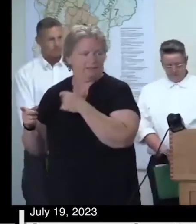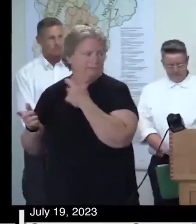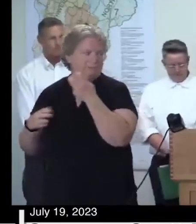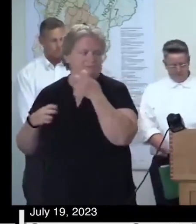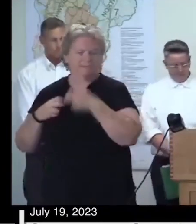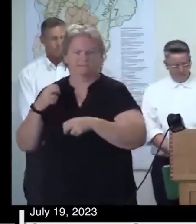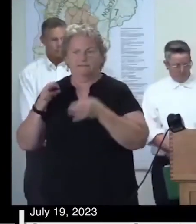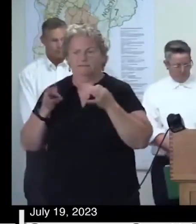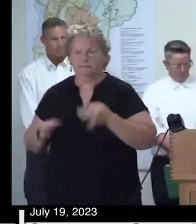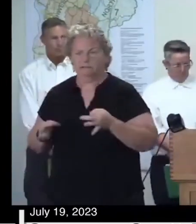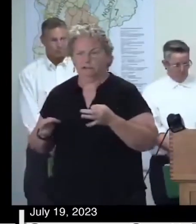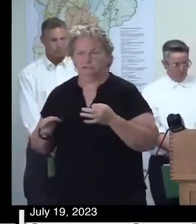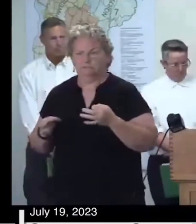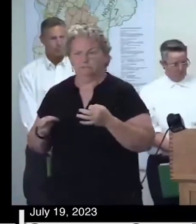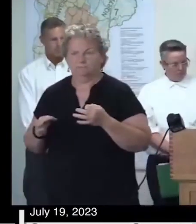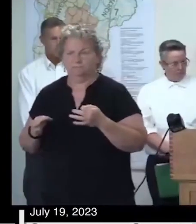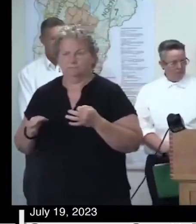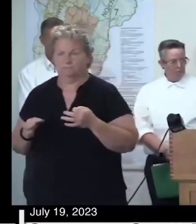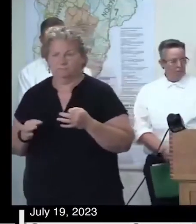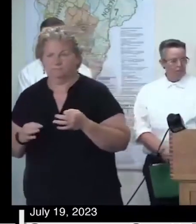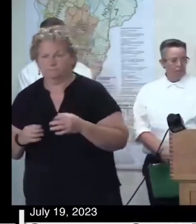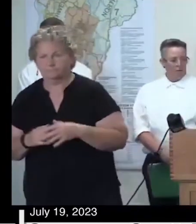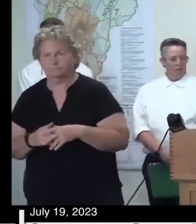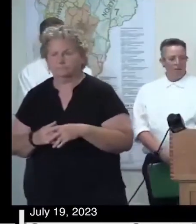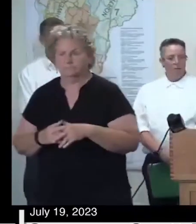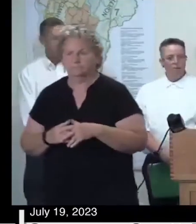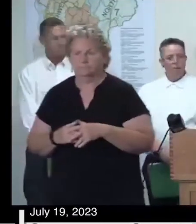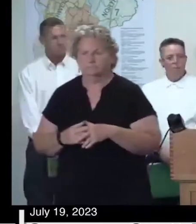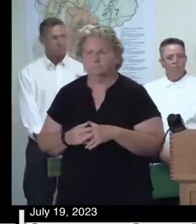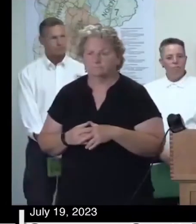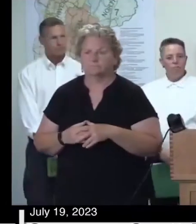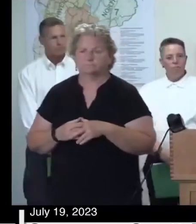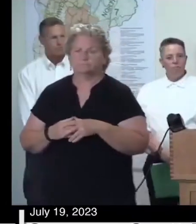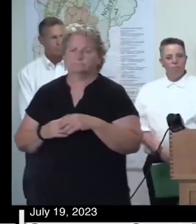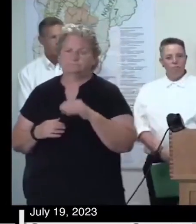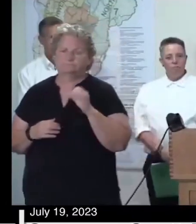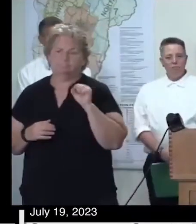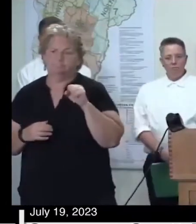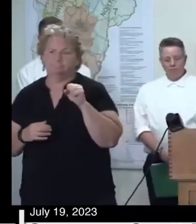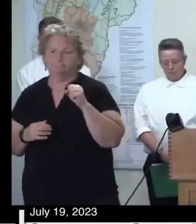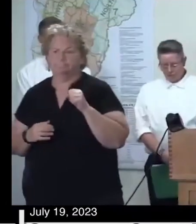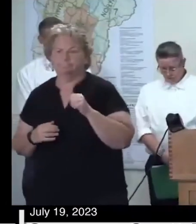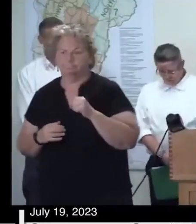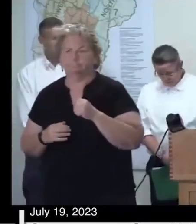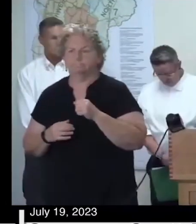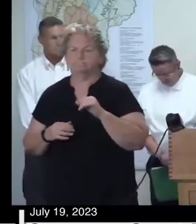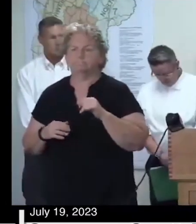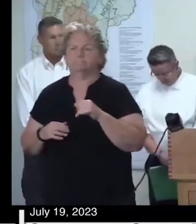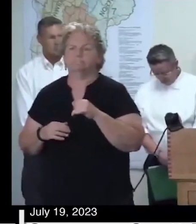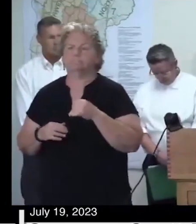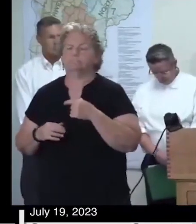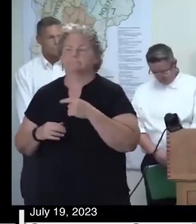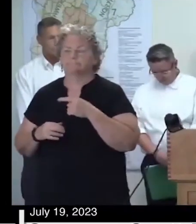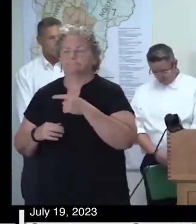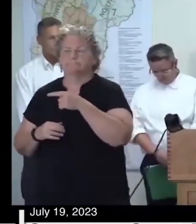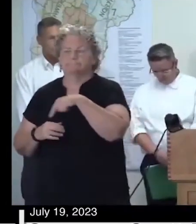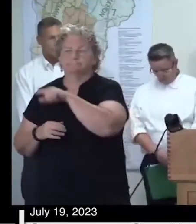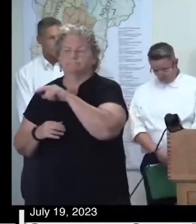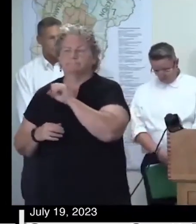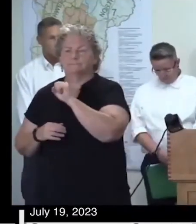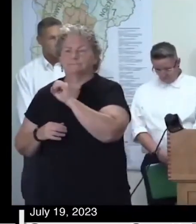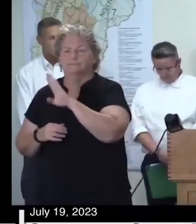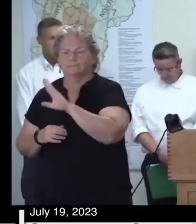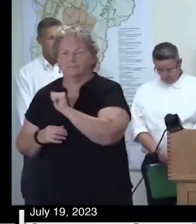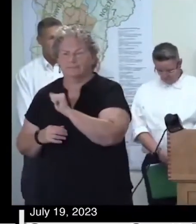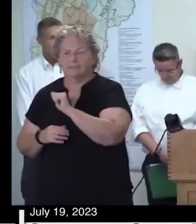heard throughout the state and in some of my visits with the community members. For instance, when we were on